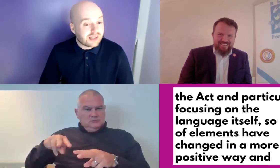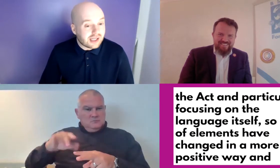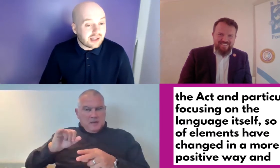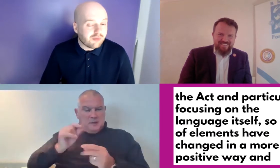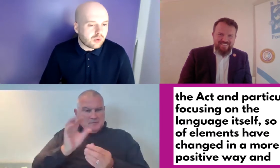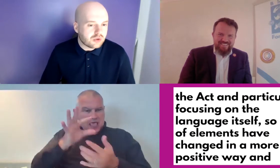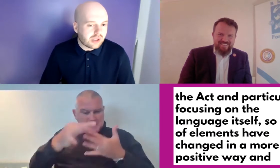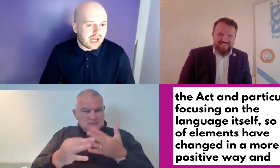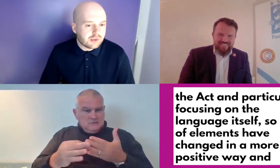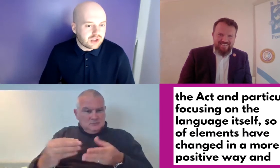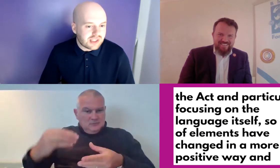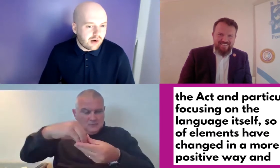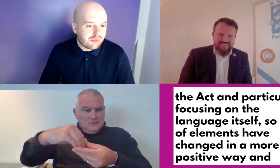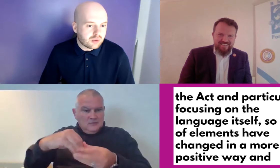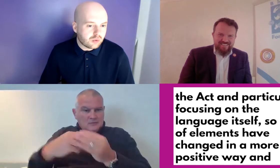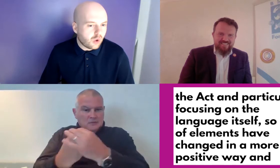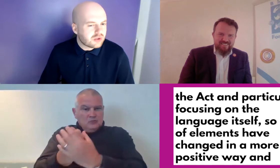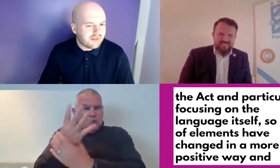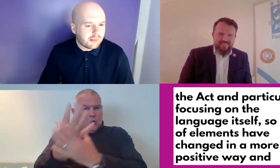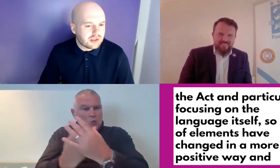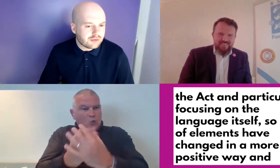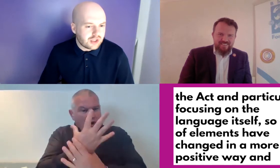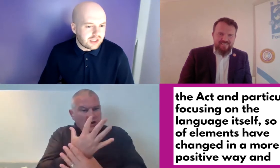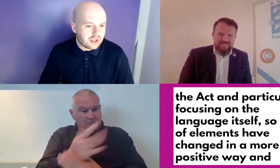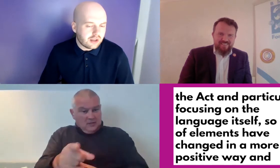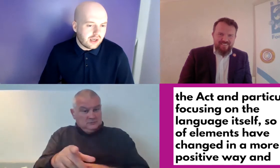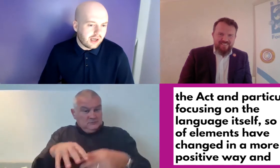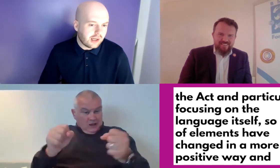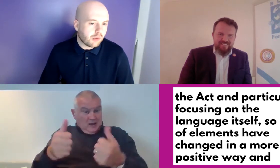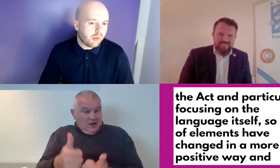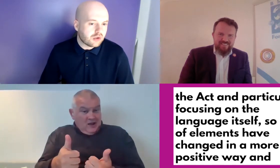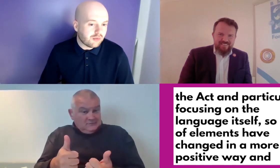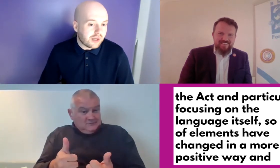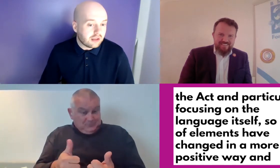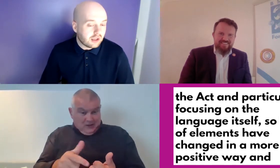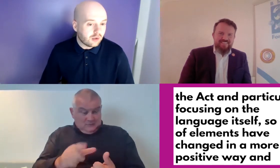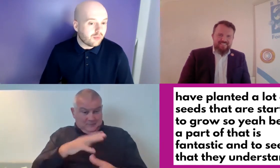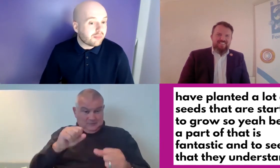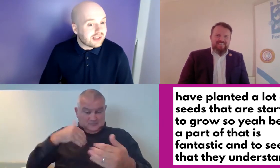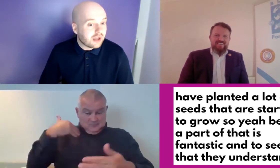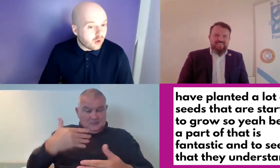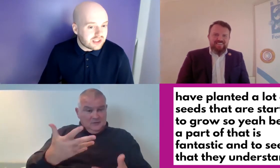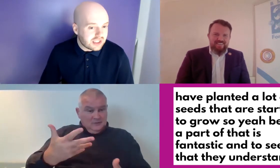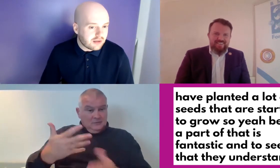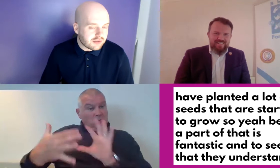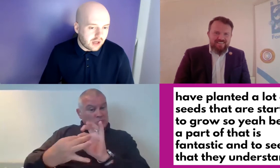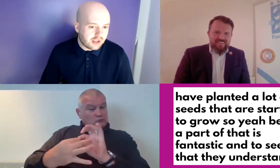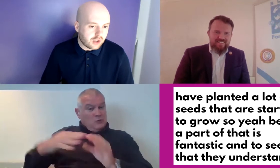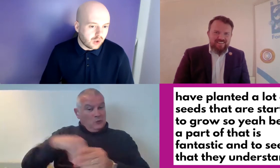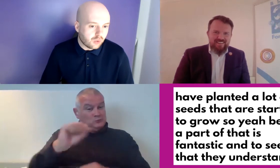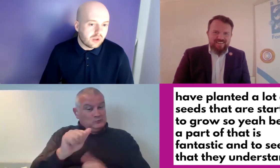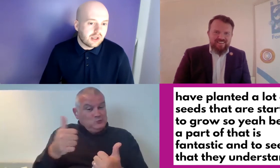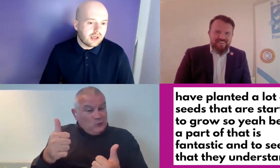and particularly focusing on the language itself. So lots of elements have changed in a more positive way, and you know, we've planted a lot of seeds that have started